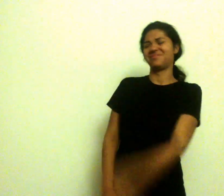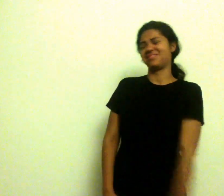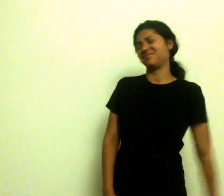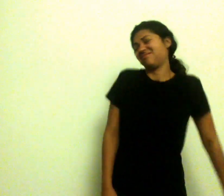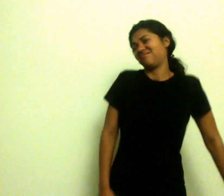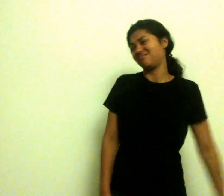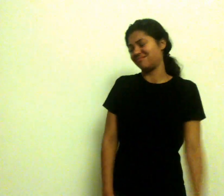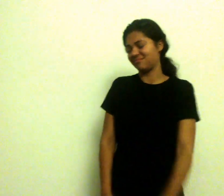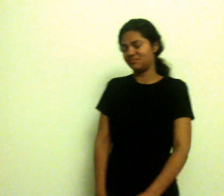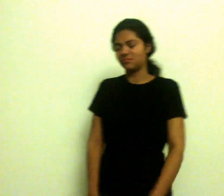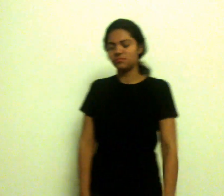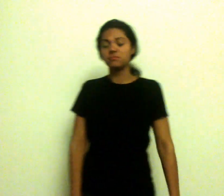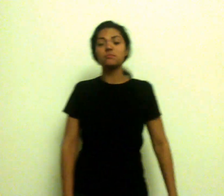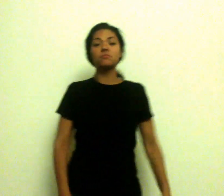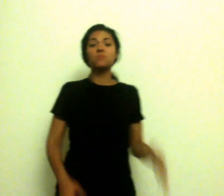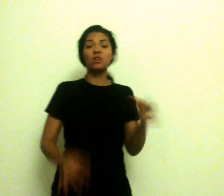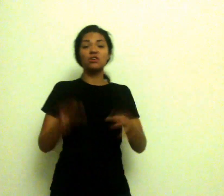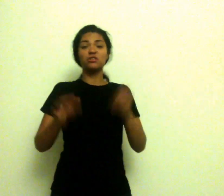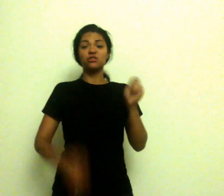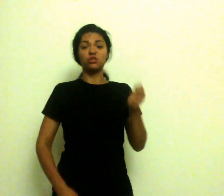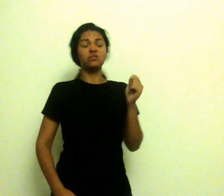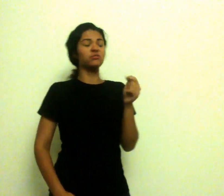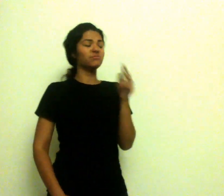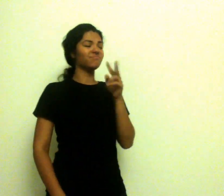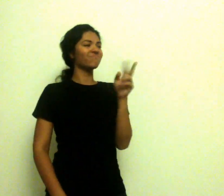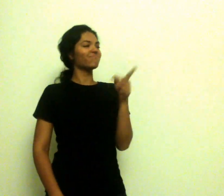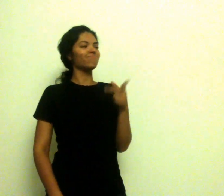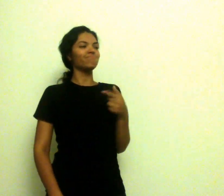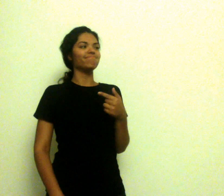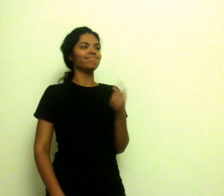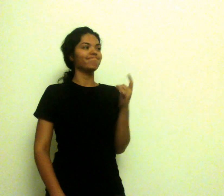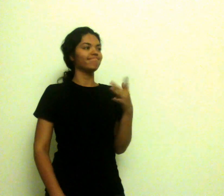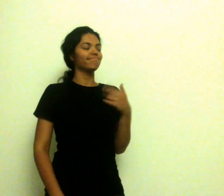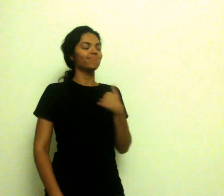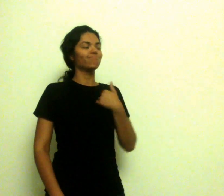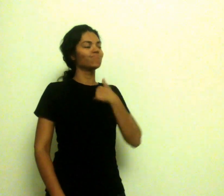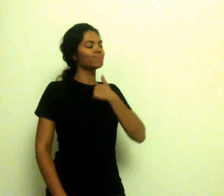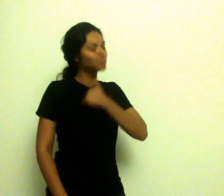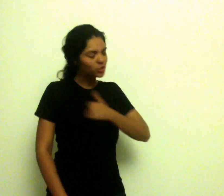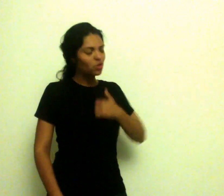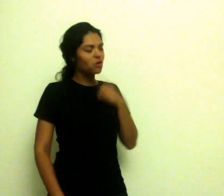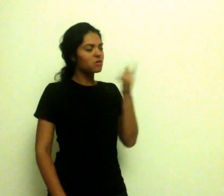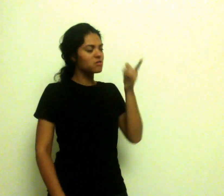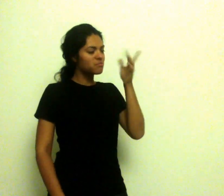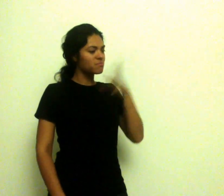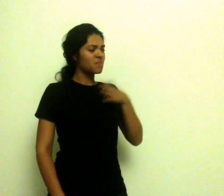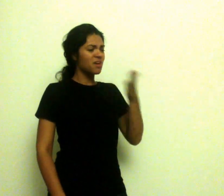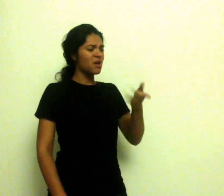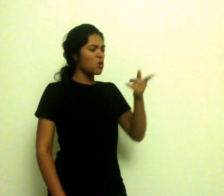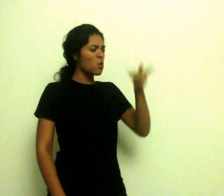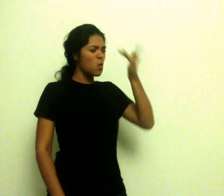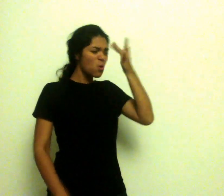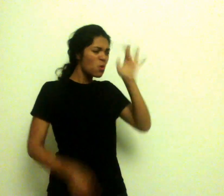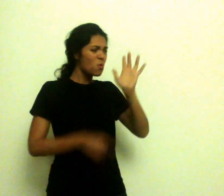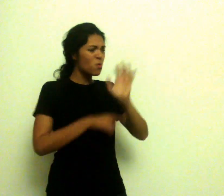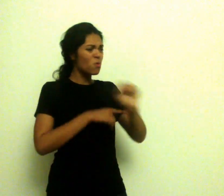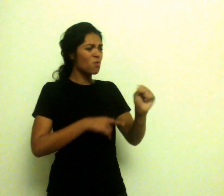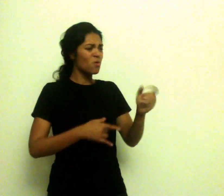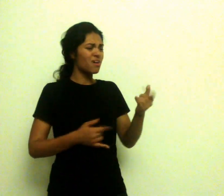and said, Mr. Bundy, I am so sorry that a man as brilliant as you, sir, wreaked such havoc in